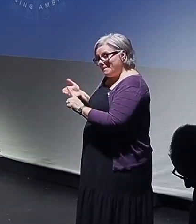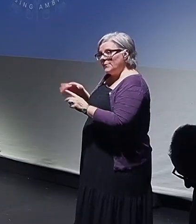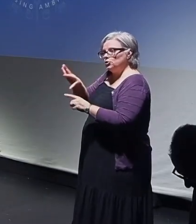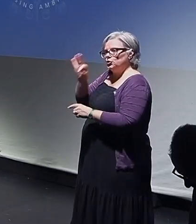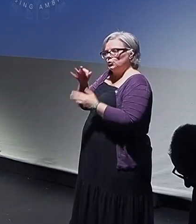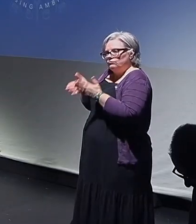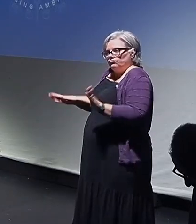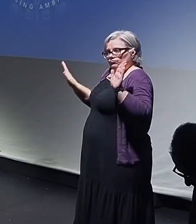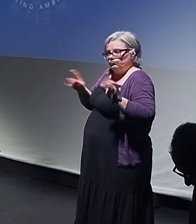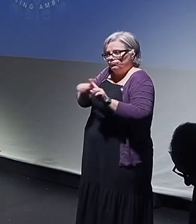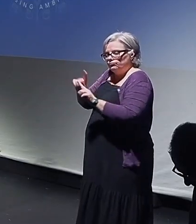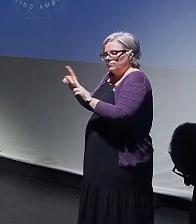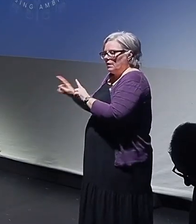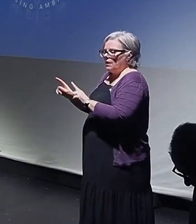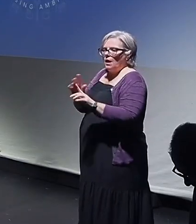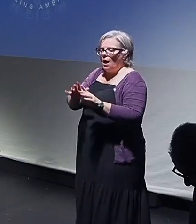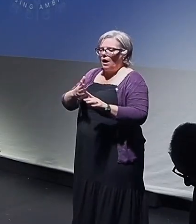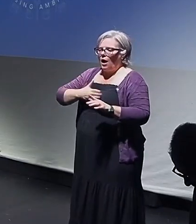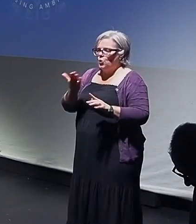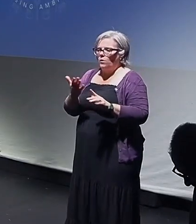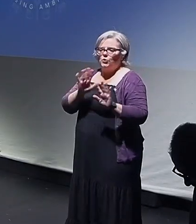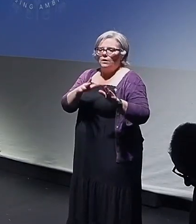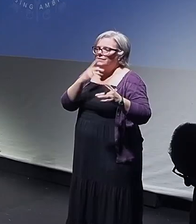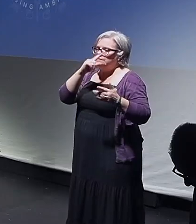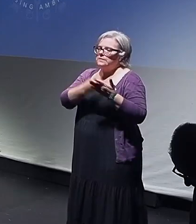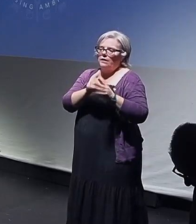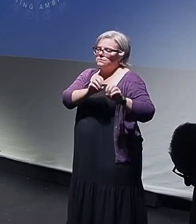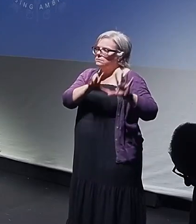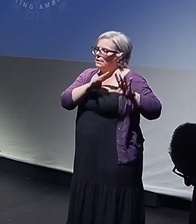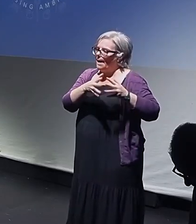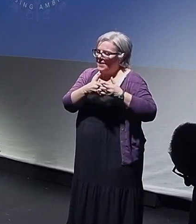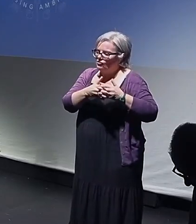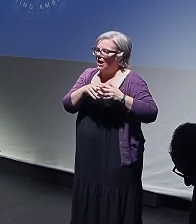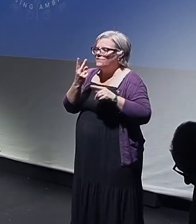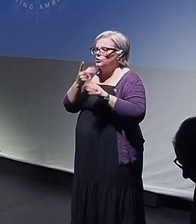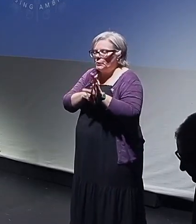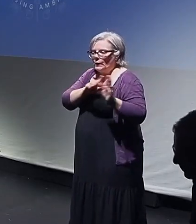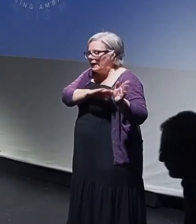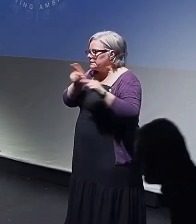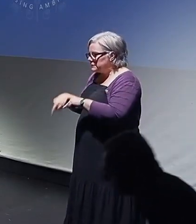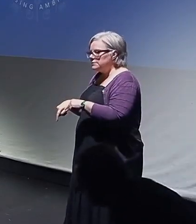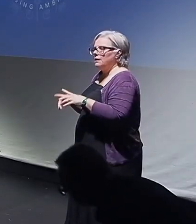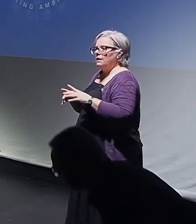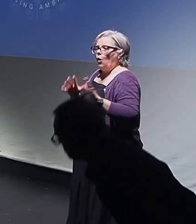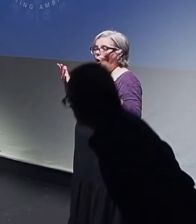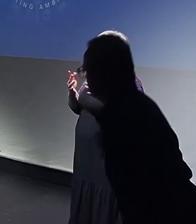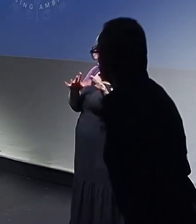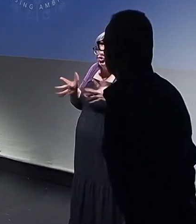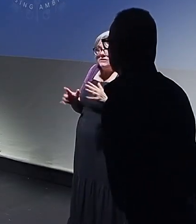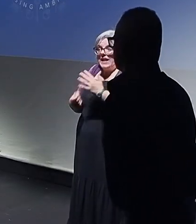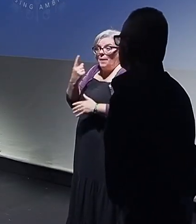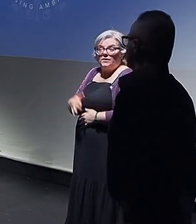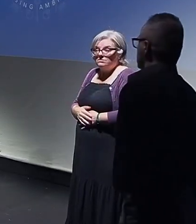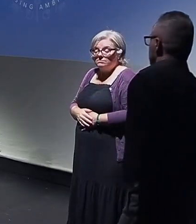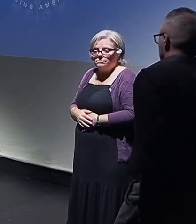right, I don't want to do anything in America for a couple of years, I'm going to concentrate a bit, or is it more transactional that just stuff comes up?